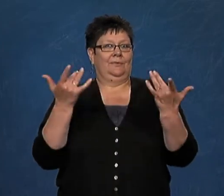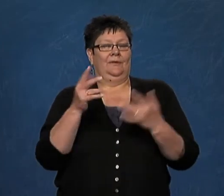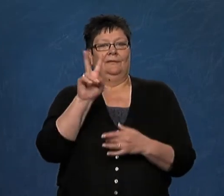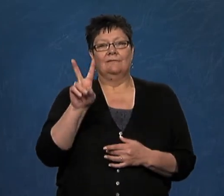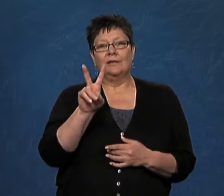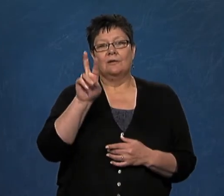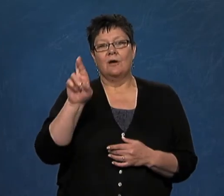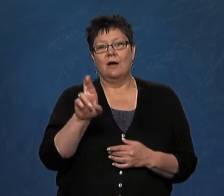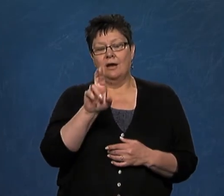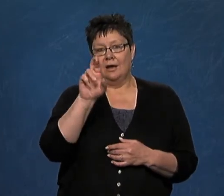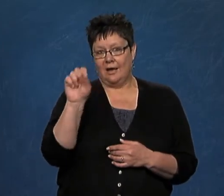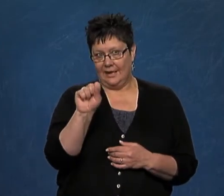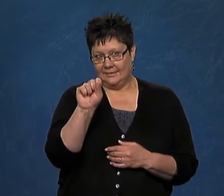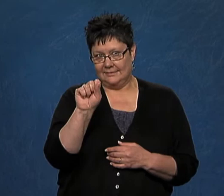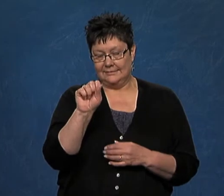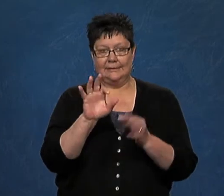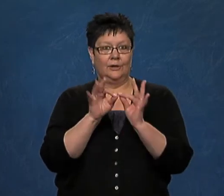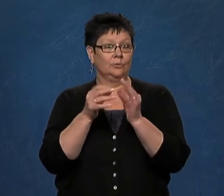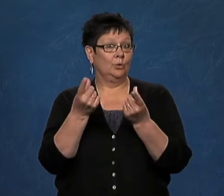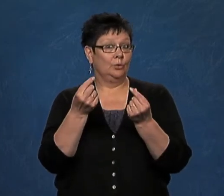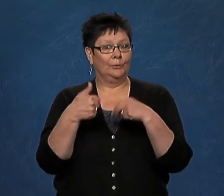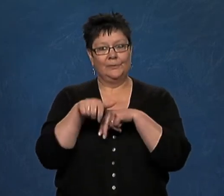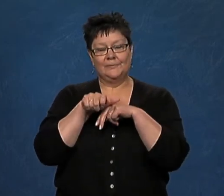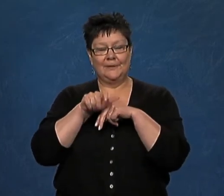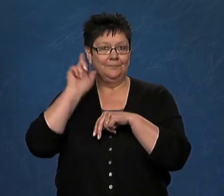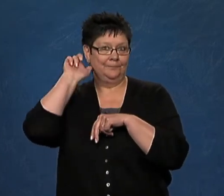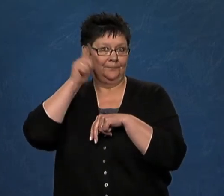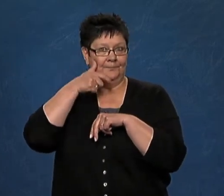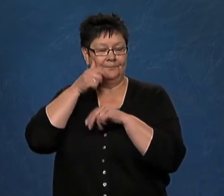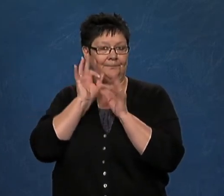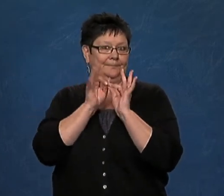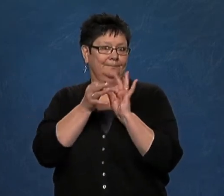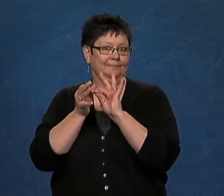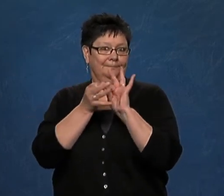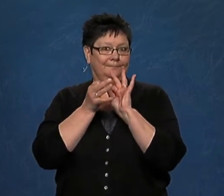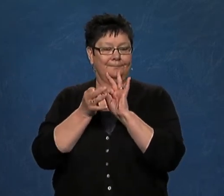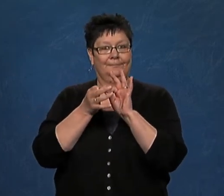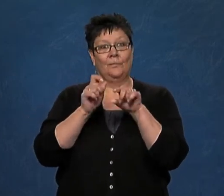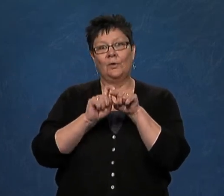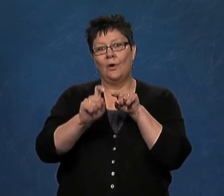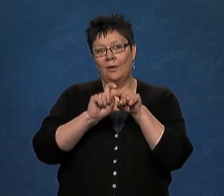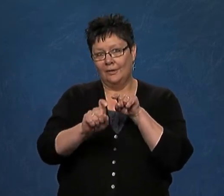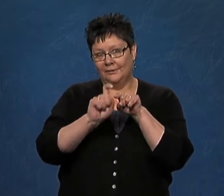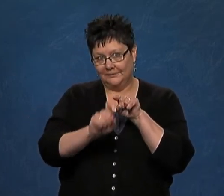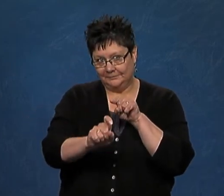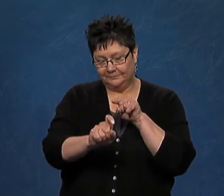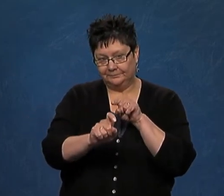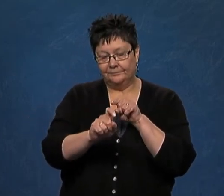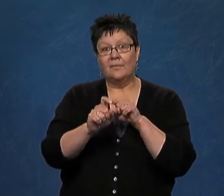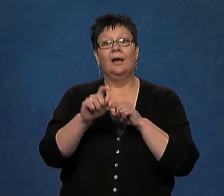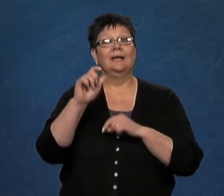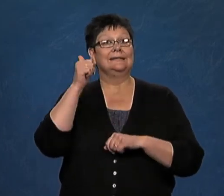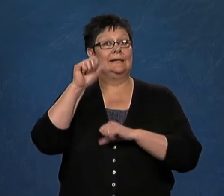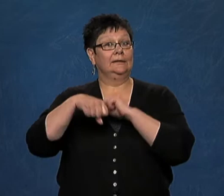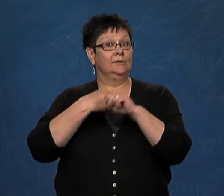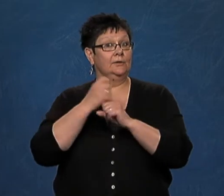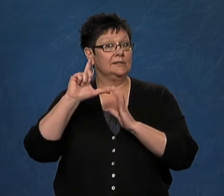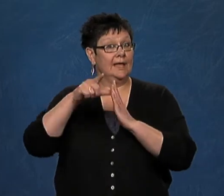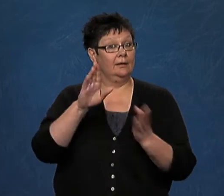new emerging video relay service where the interpreter's working and interpreting calls. Now